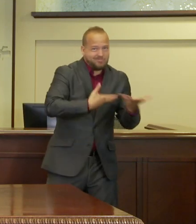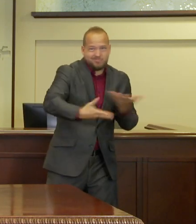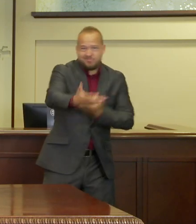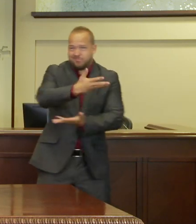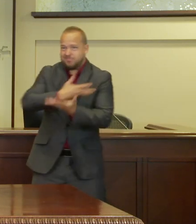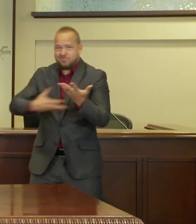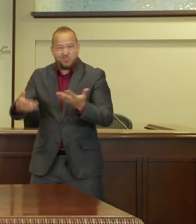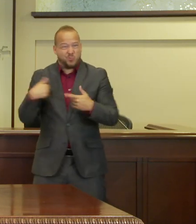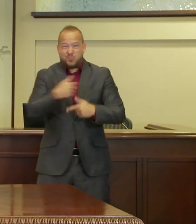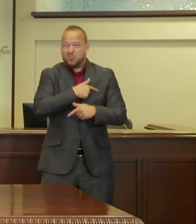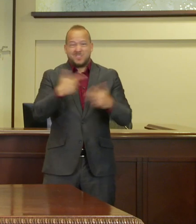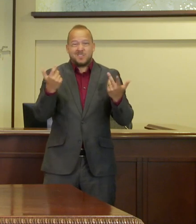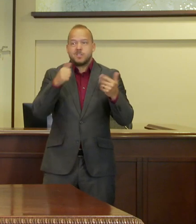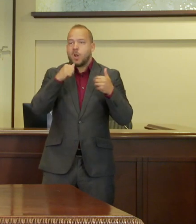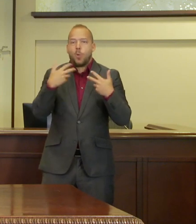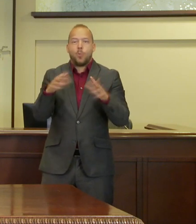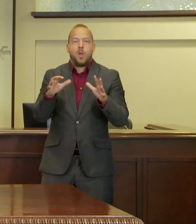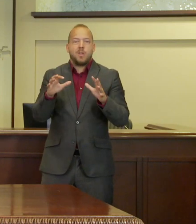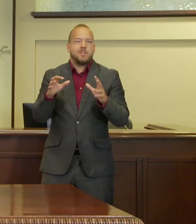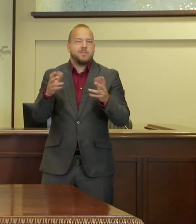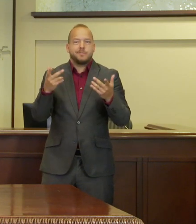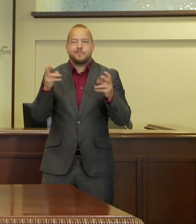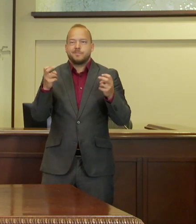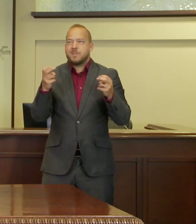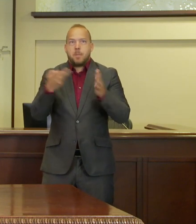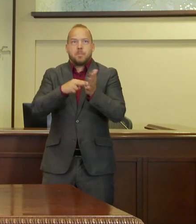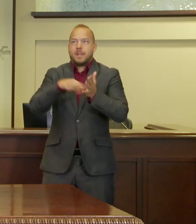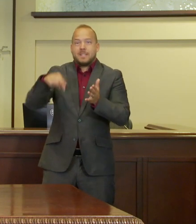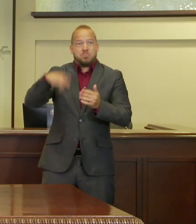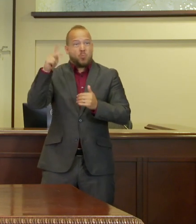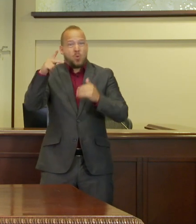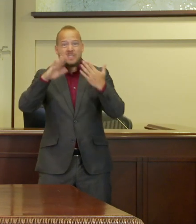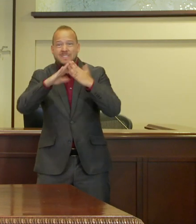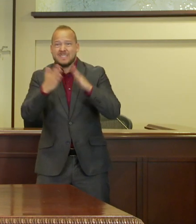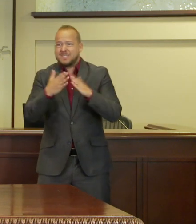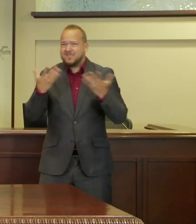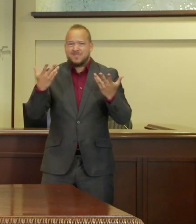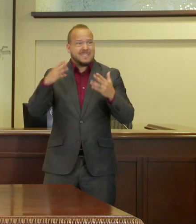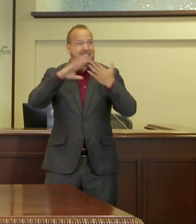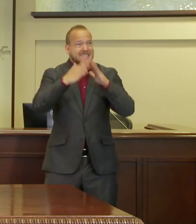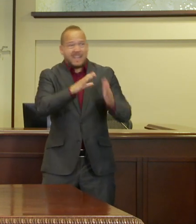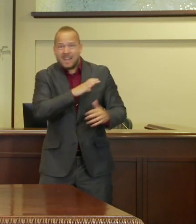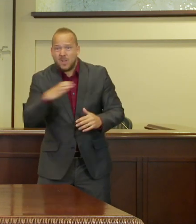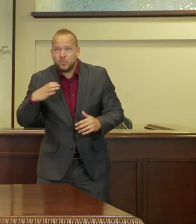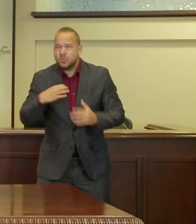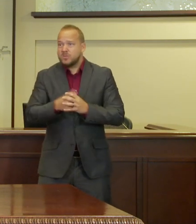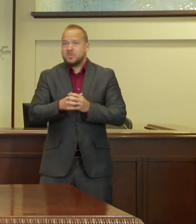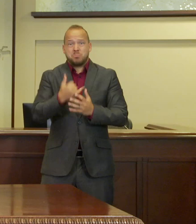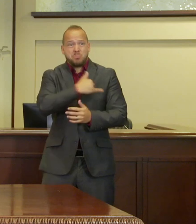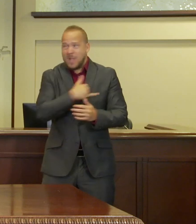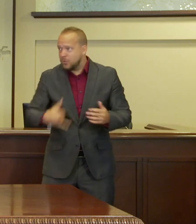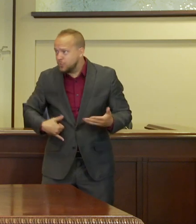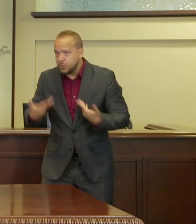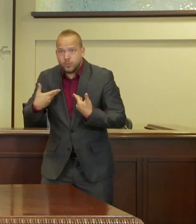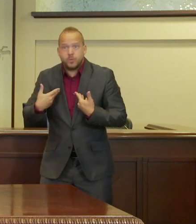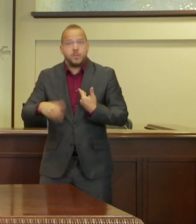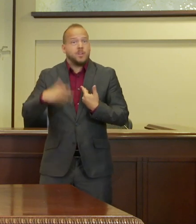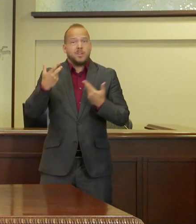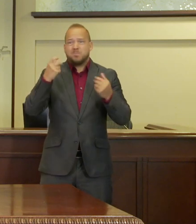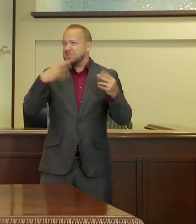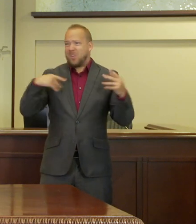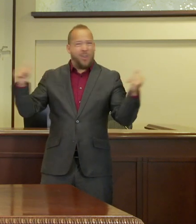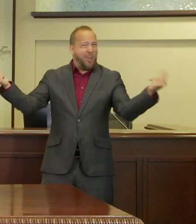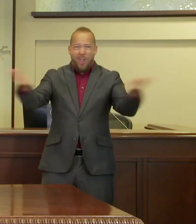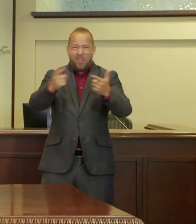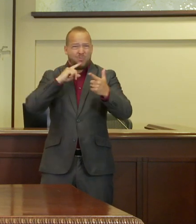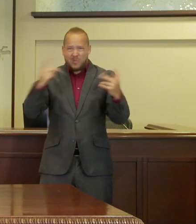in the city of Portland through our city council, through the mayor's office. We're already looking at ways to redeploy